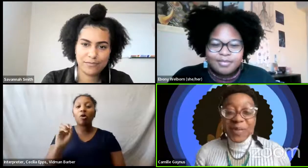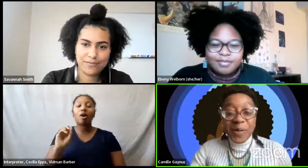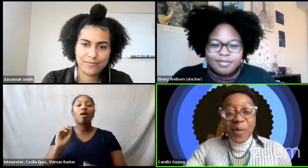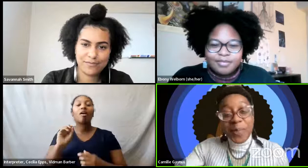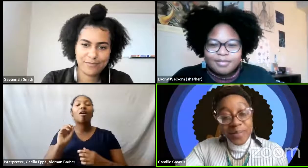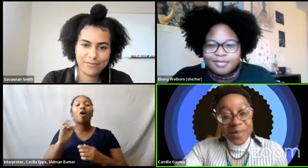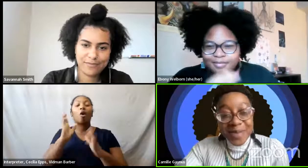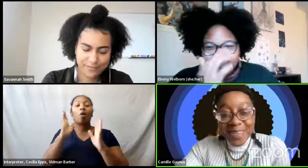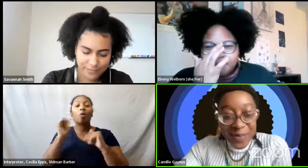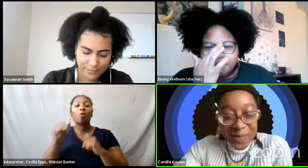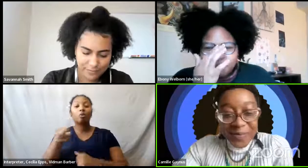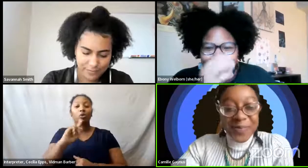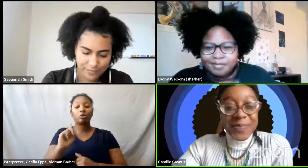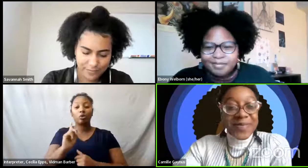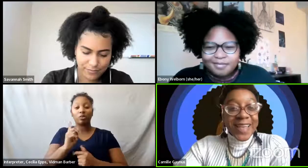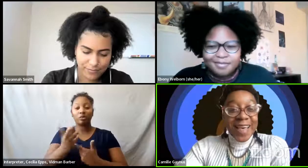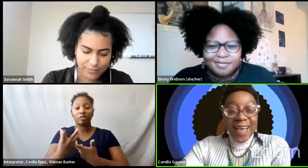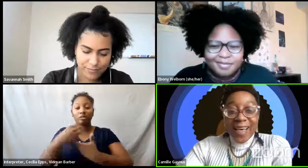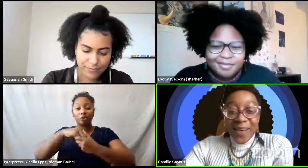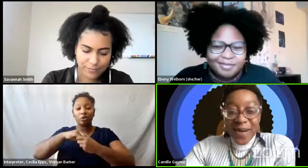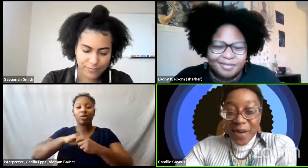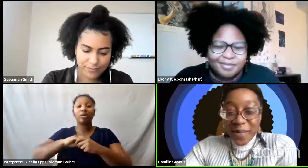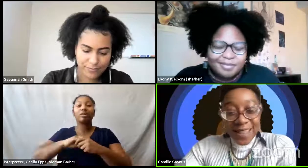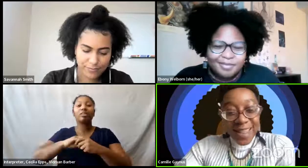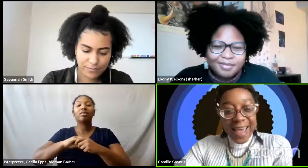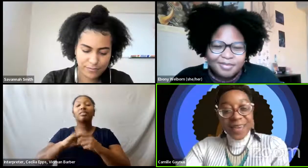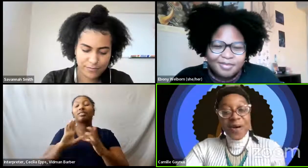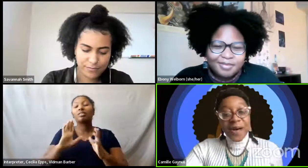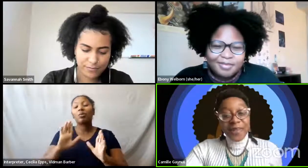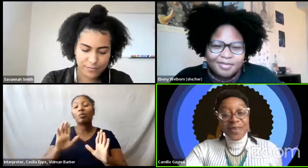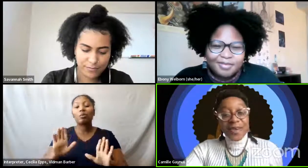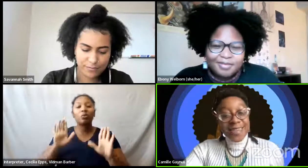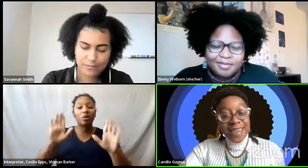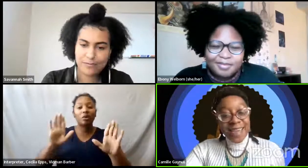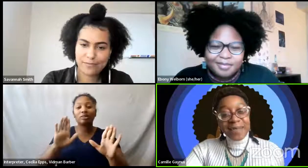striding through on BIMS Week 2. All righty, with that, you all have a great day.